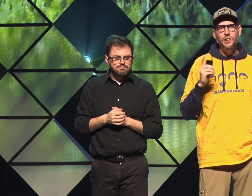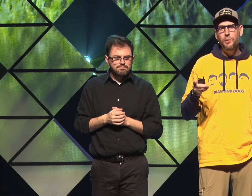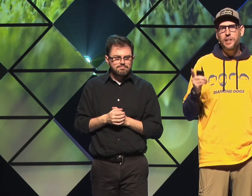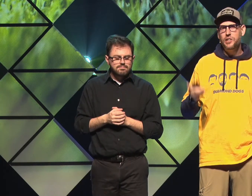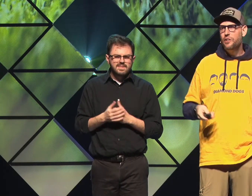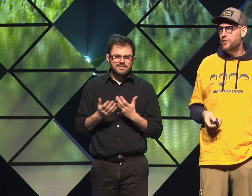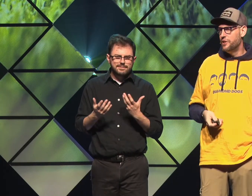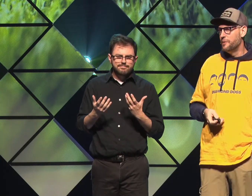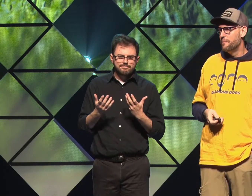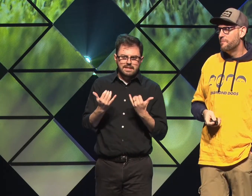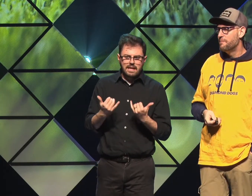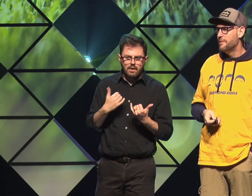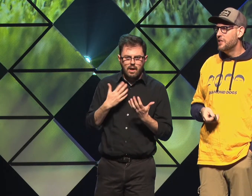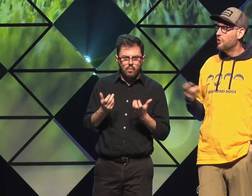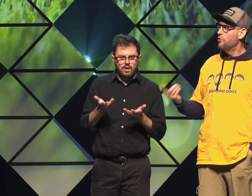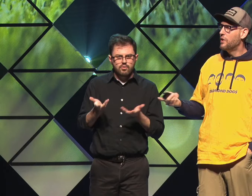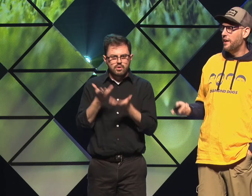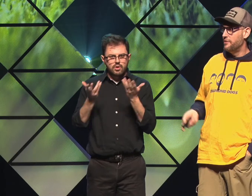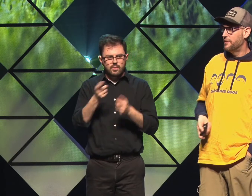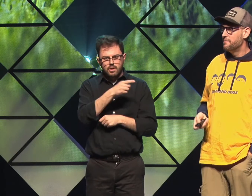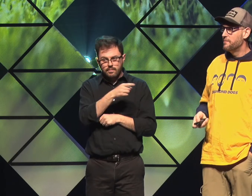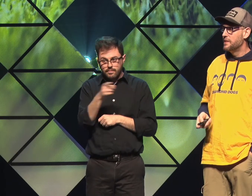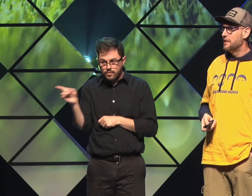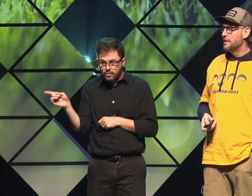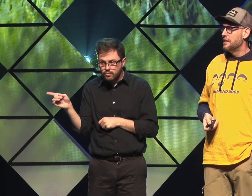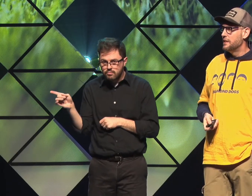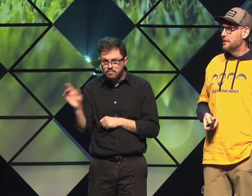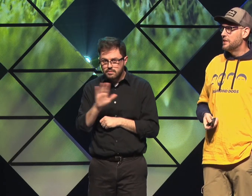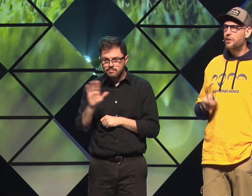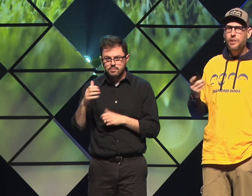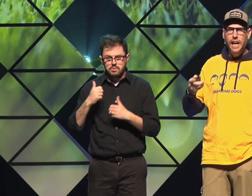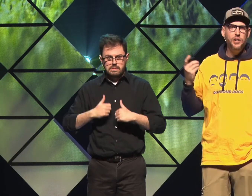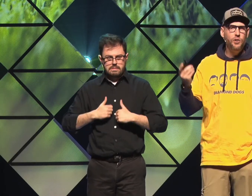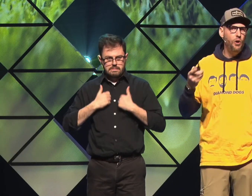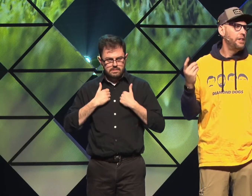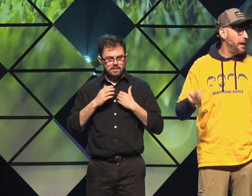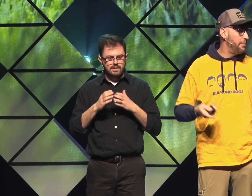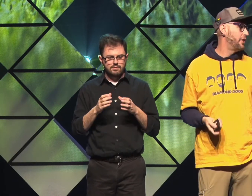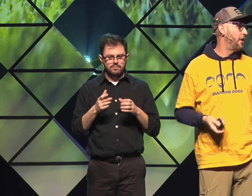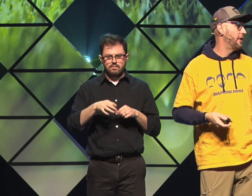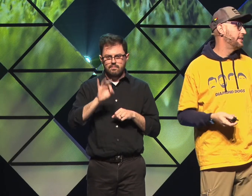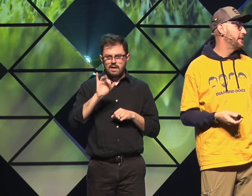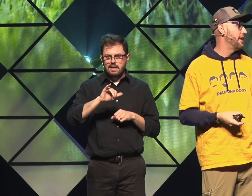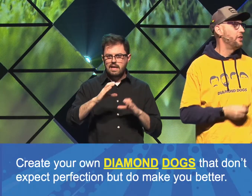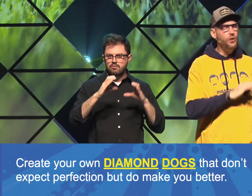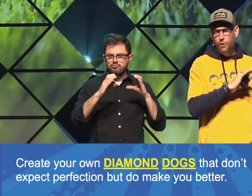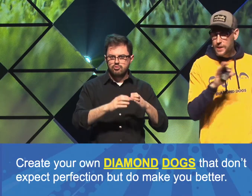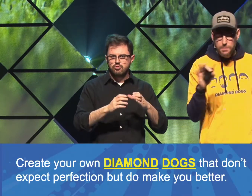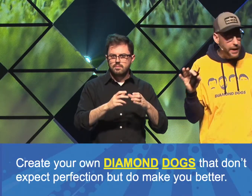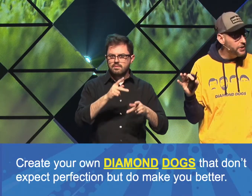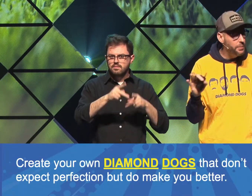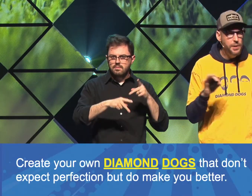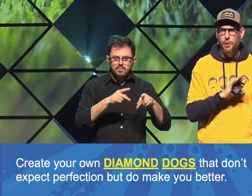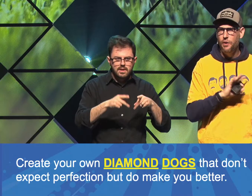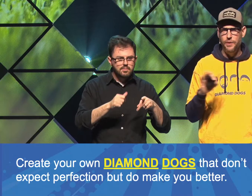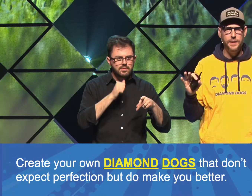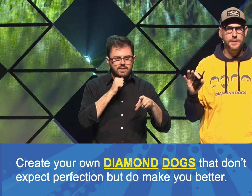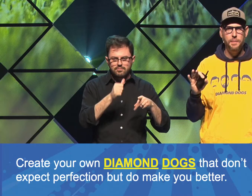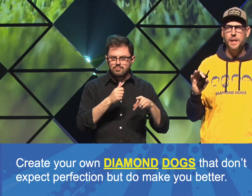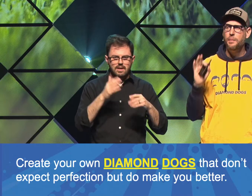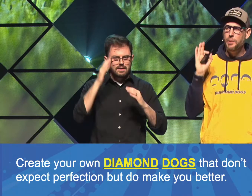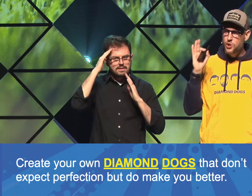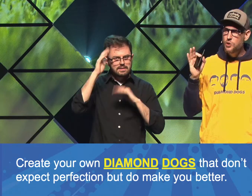And so I want to encourage you in your own life to create your own diamond dogs that don't expect you to be